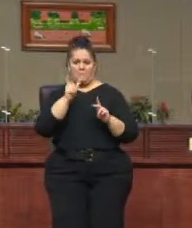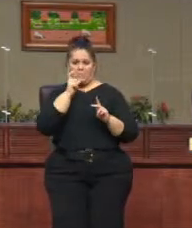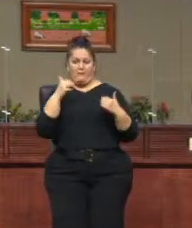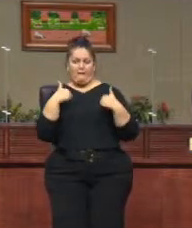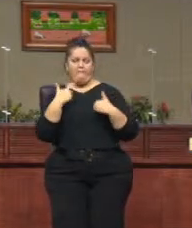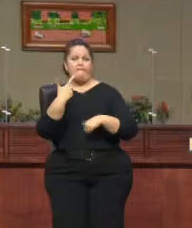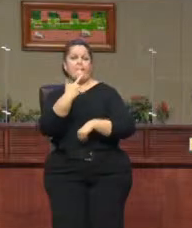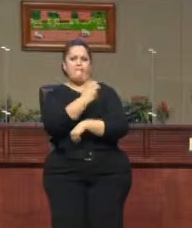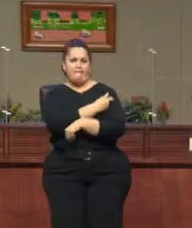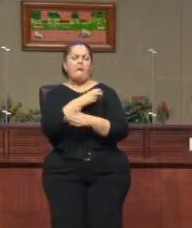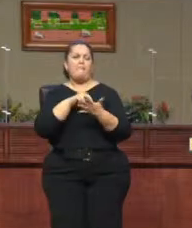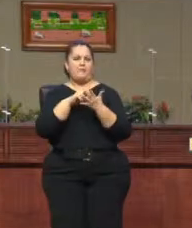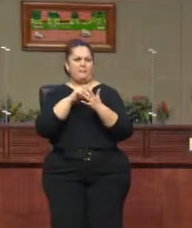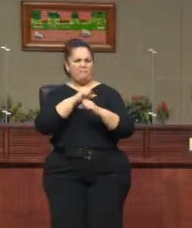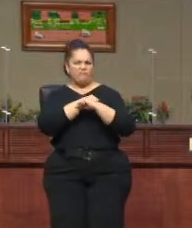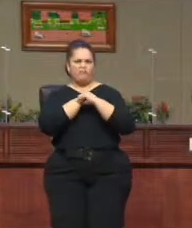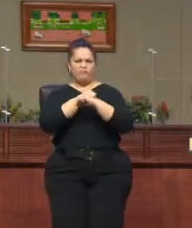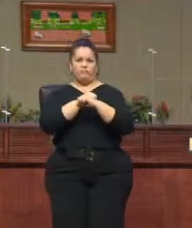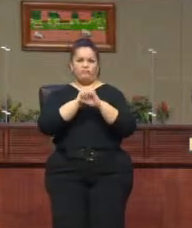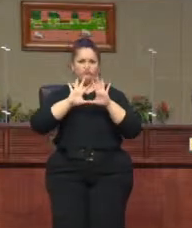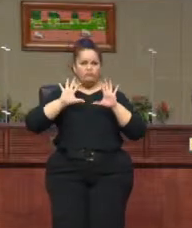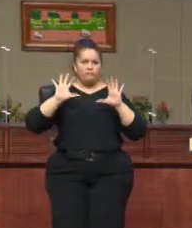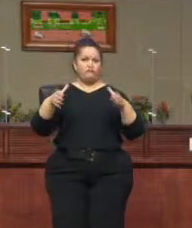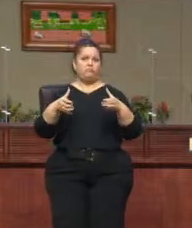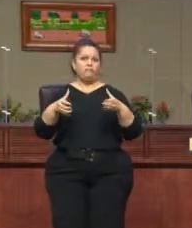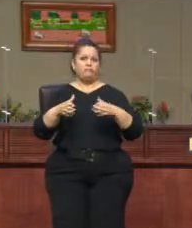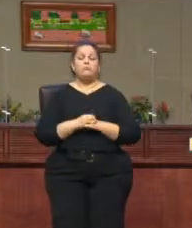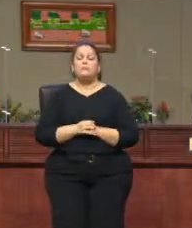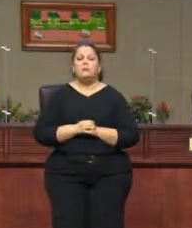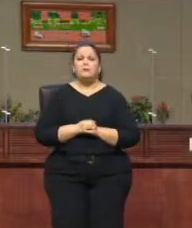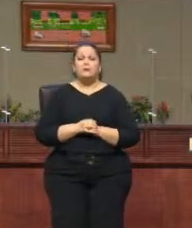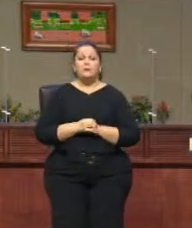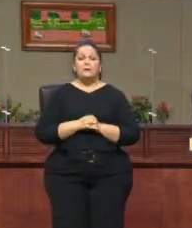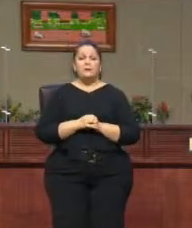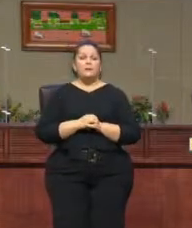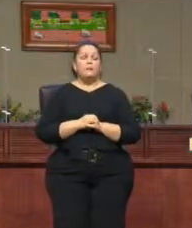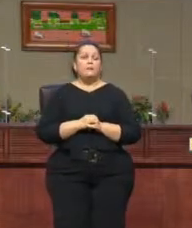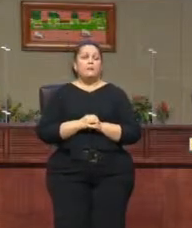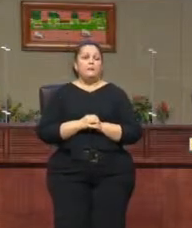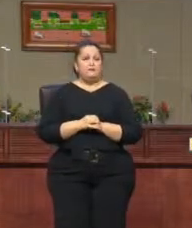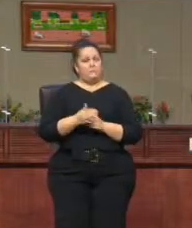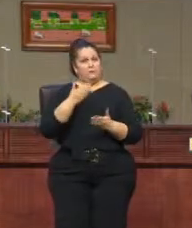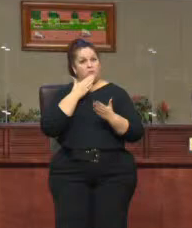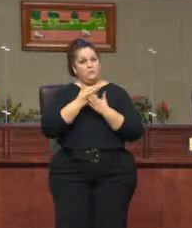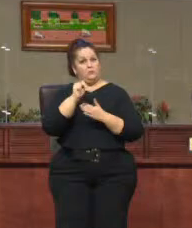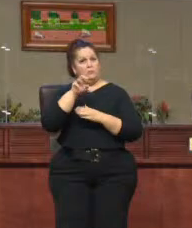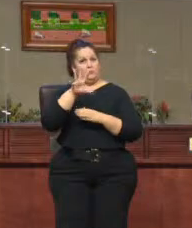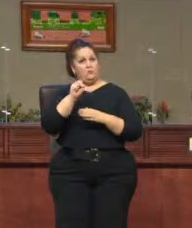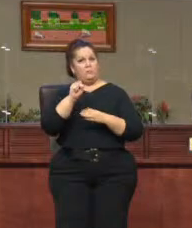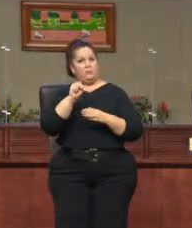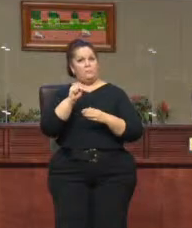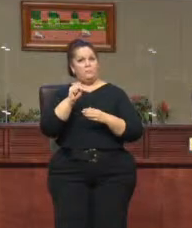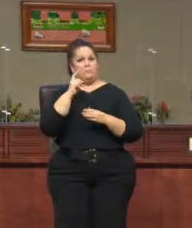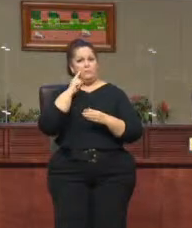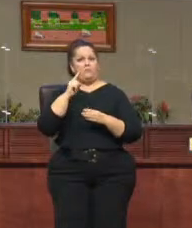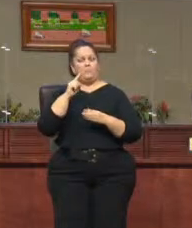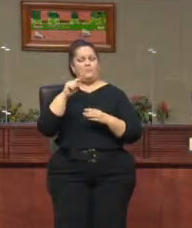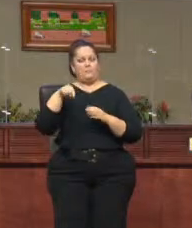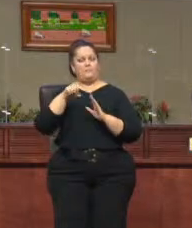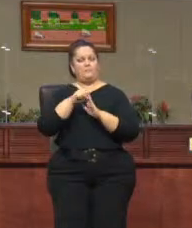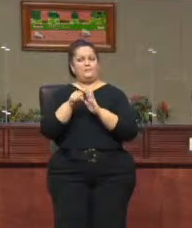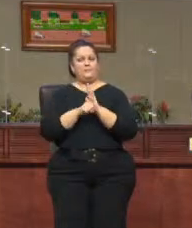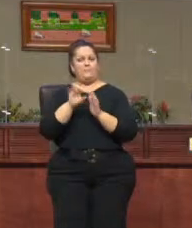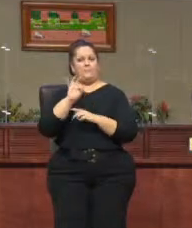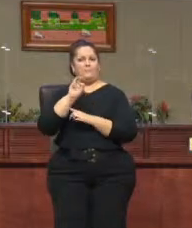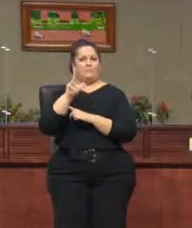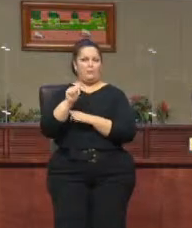population. We can all agree this is some good news, for, I think, for the Sunshine State that we